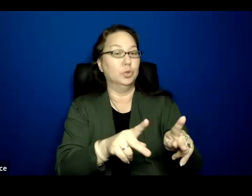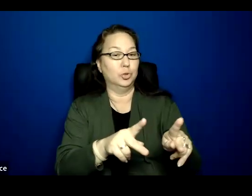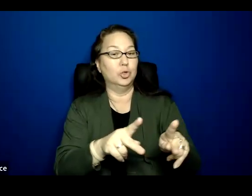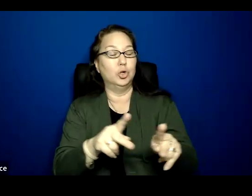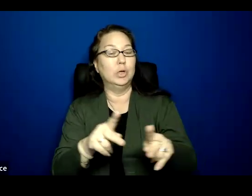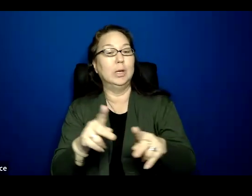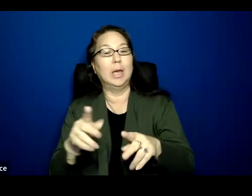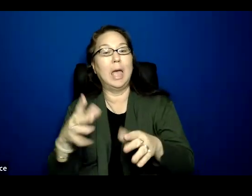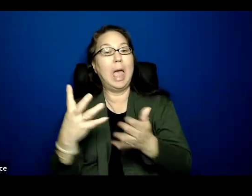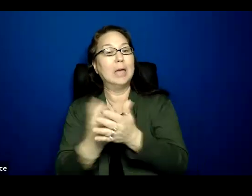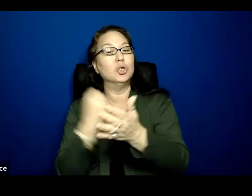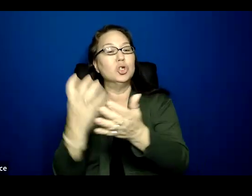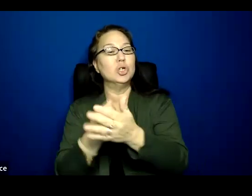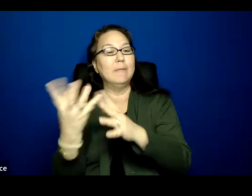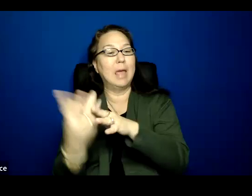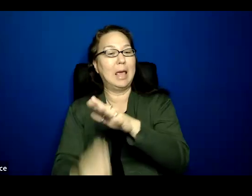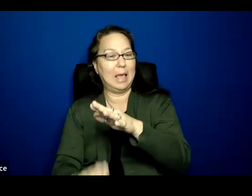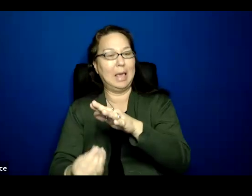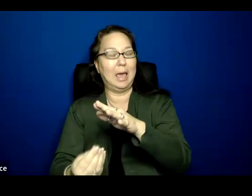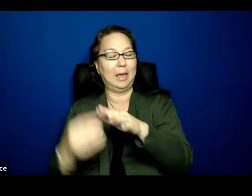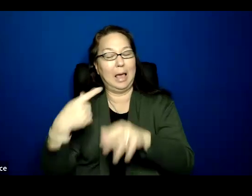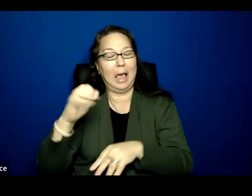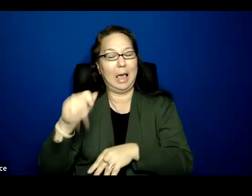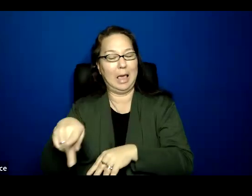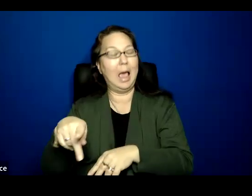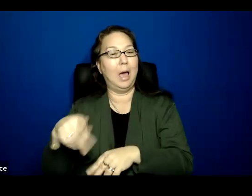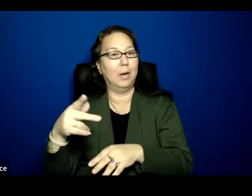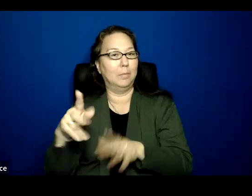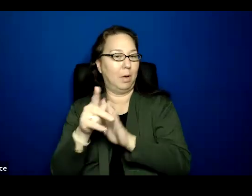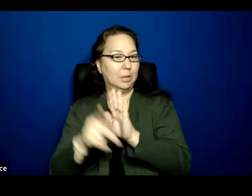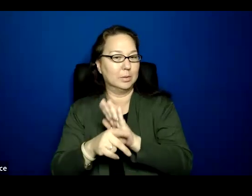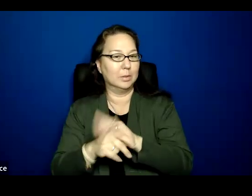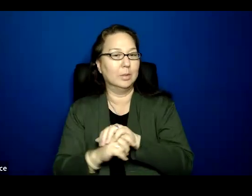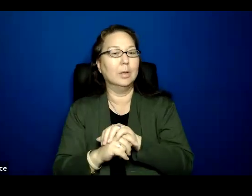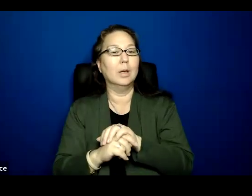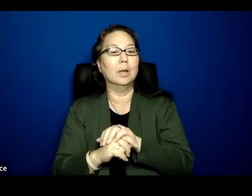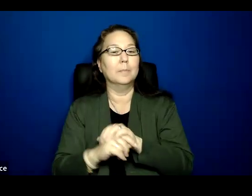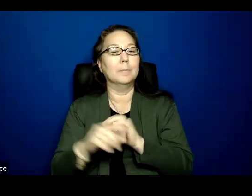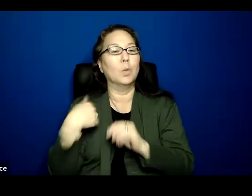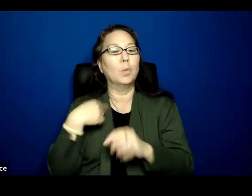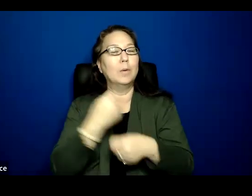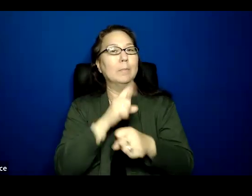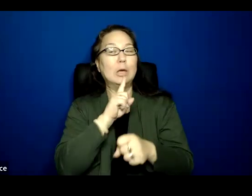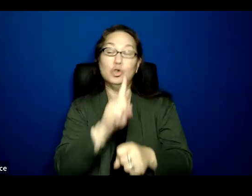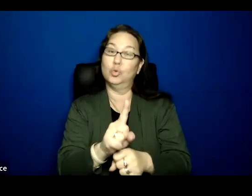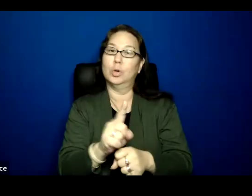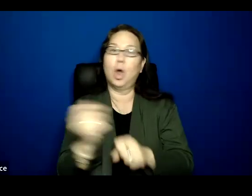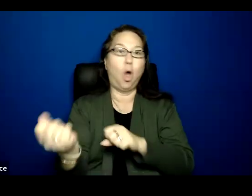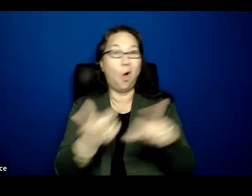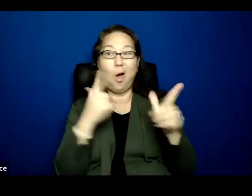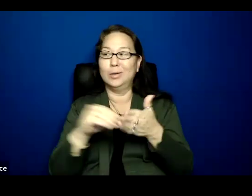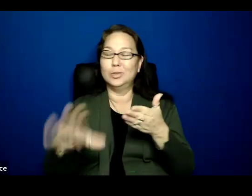Schools, a shared framework for eliminating opportunity and achievement gaps and ensuring that every student can